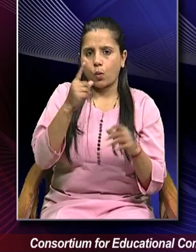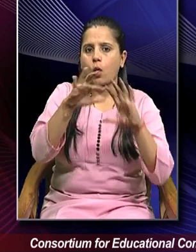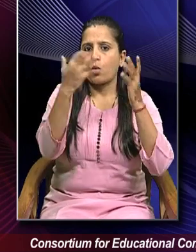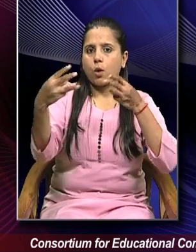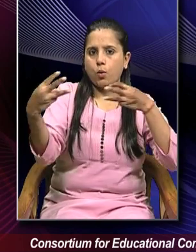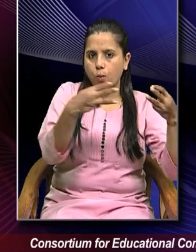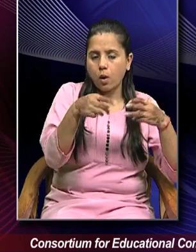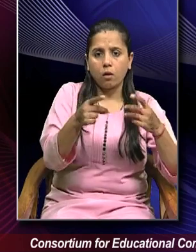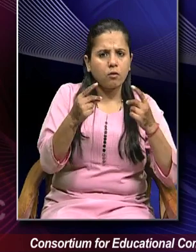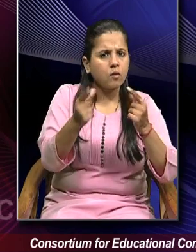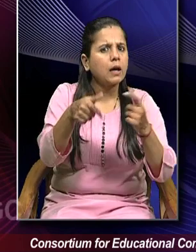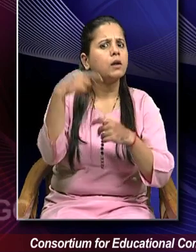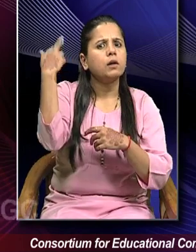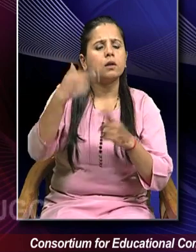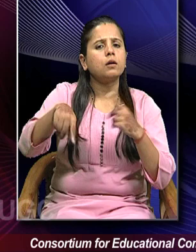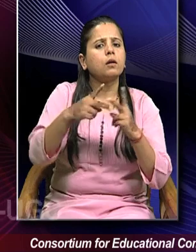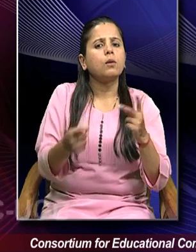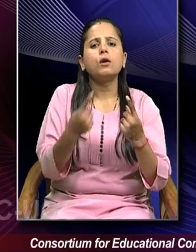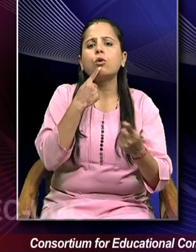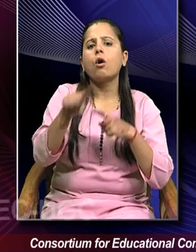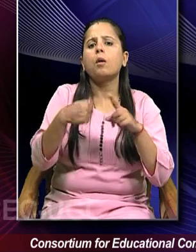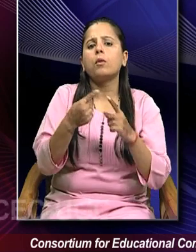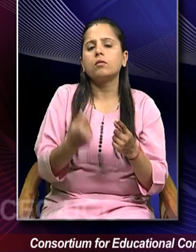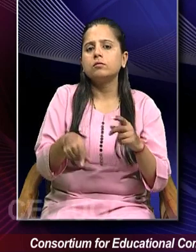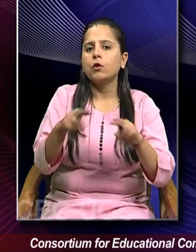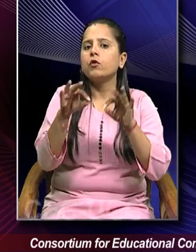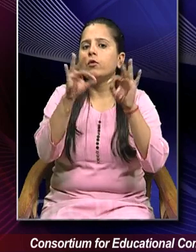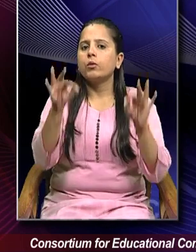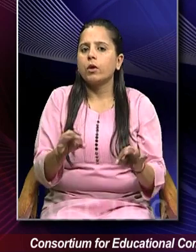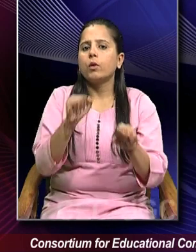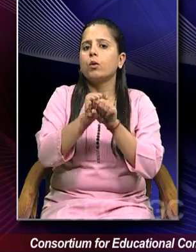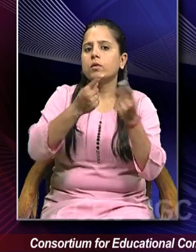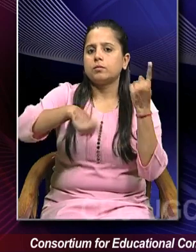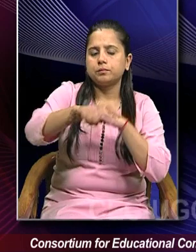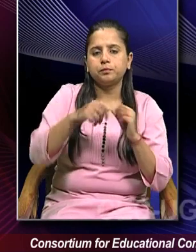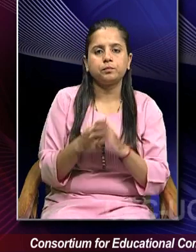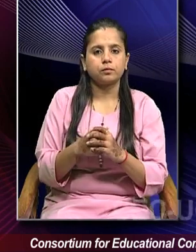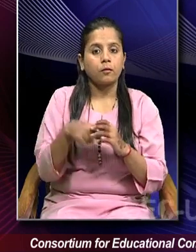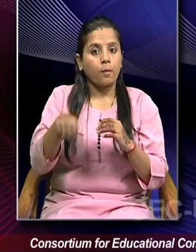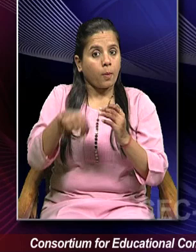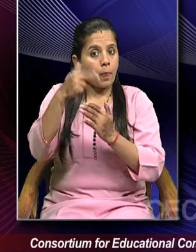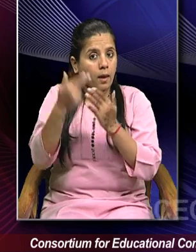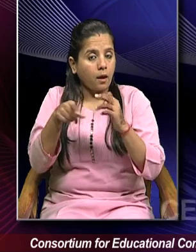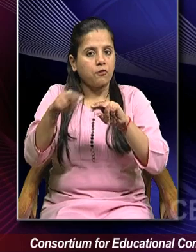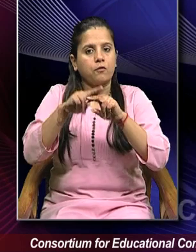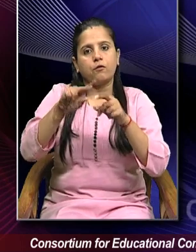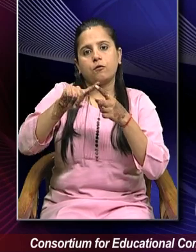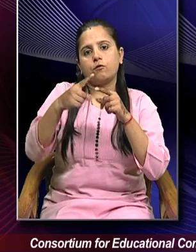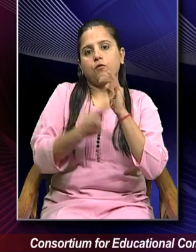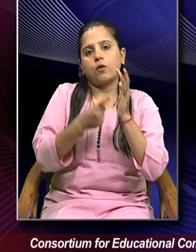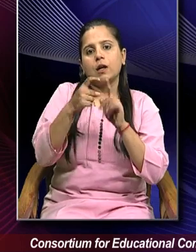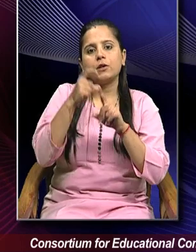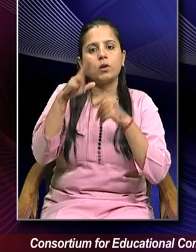The immediate cause is being talked about in the framework of the murder of Archduke Franz Ferdinand, who was